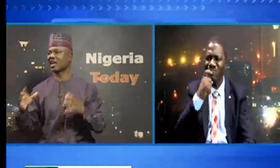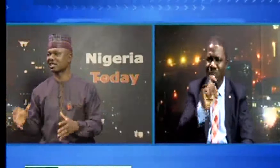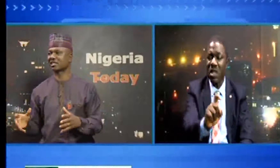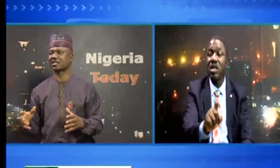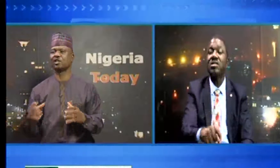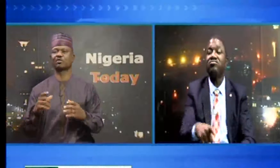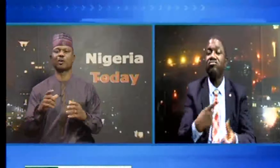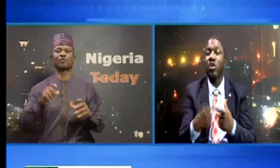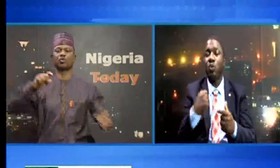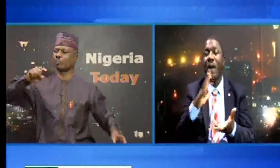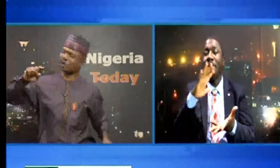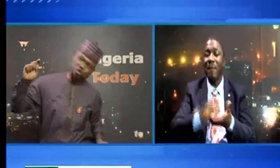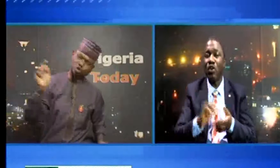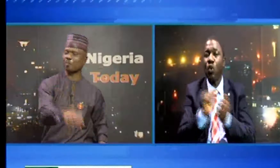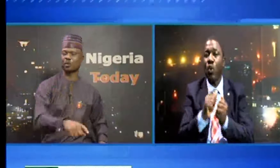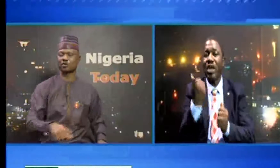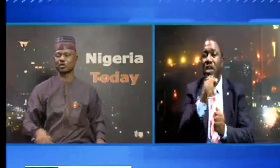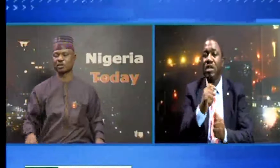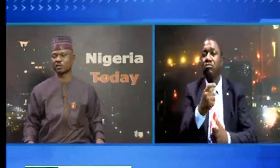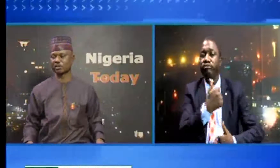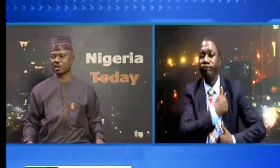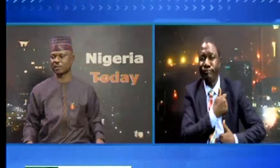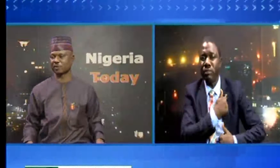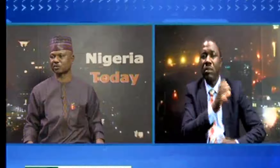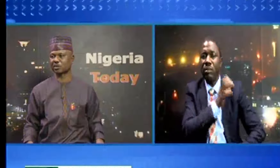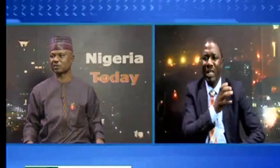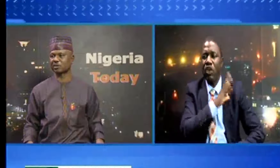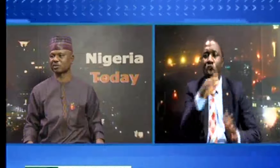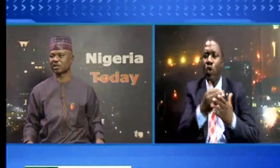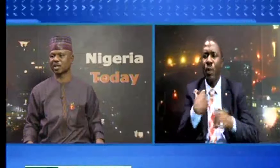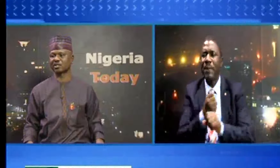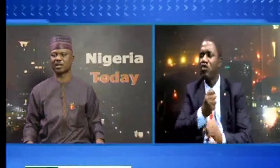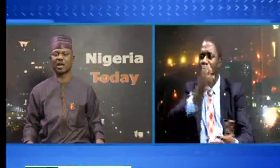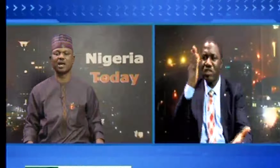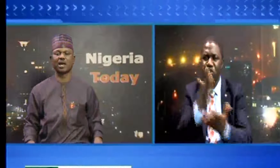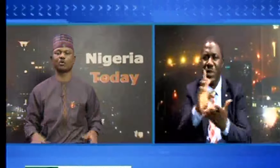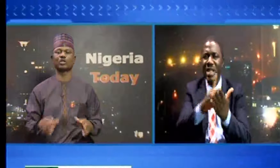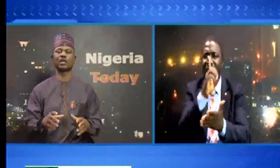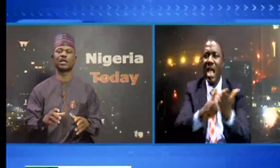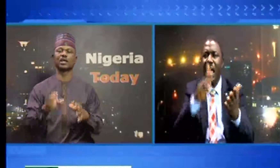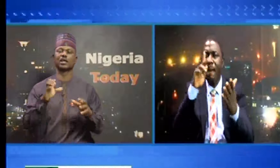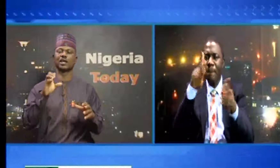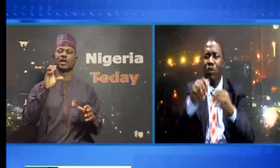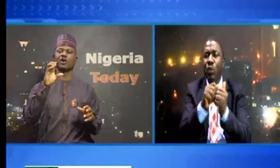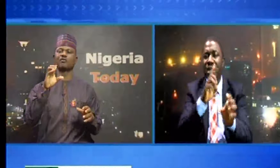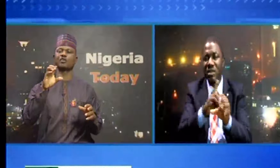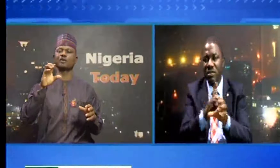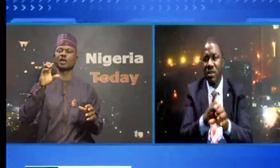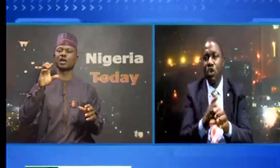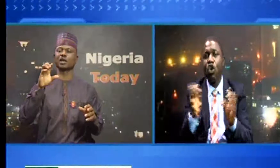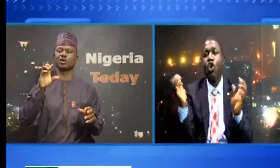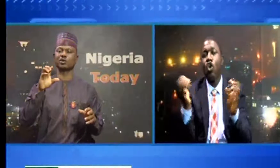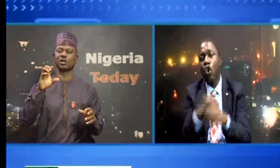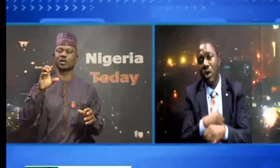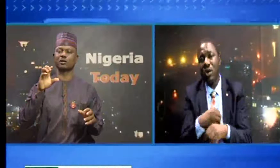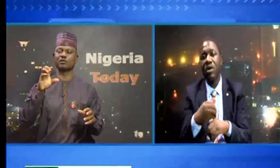enforcement agencies to be able to put a stop to discrimination against persons with disabilities in Nigeria. Accordingly, the Office of